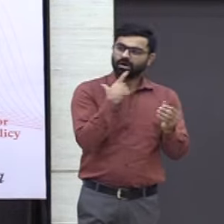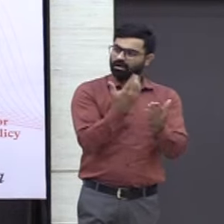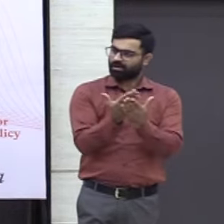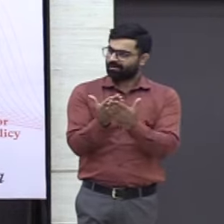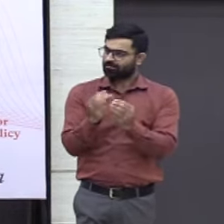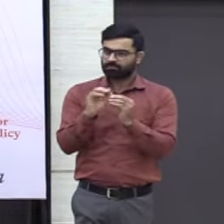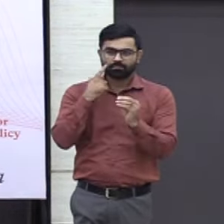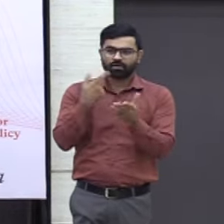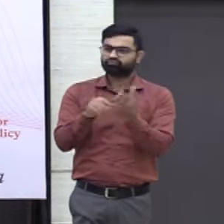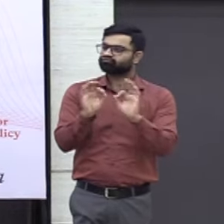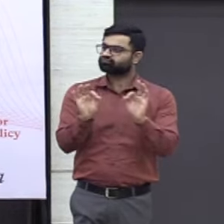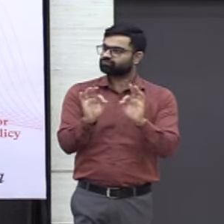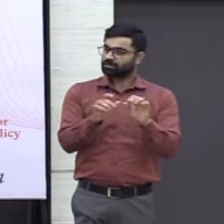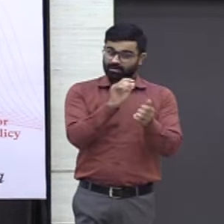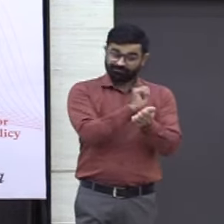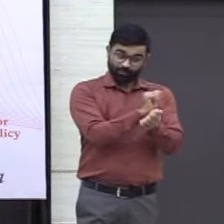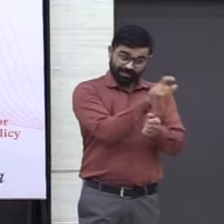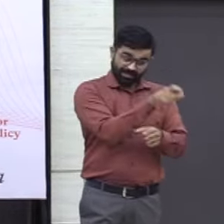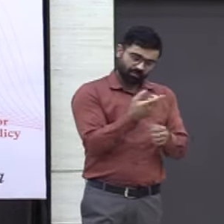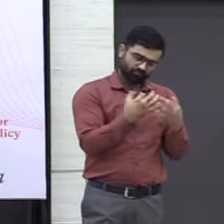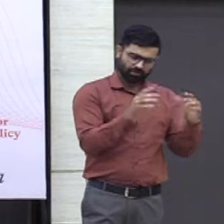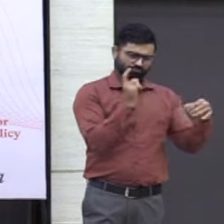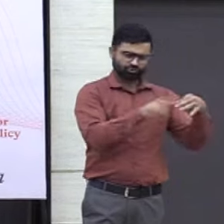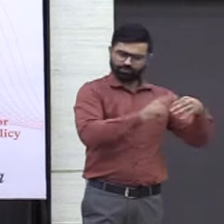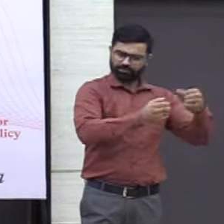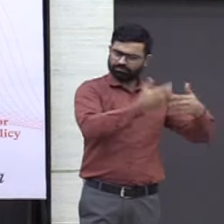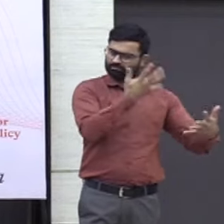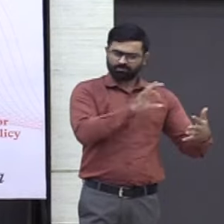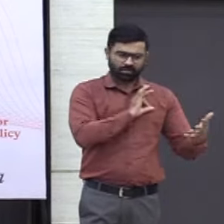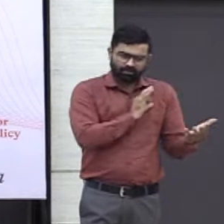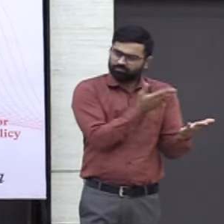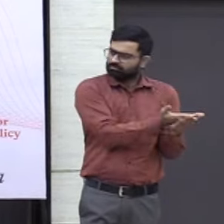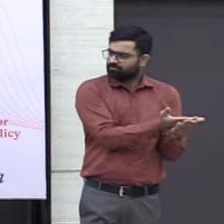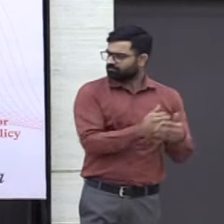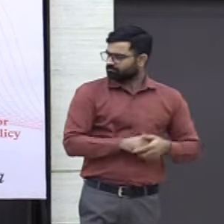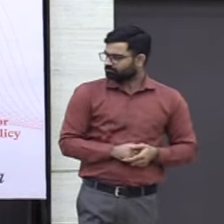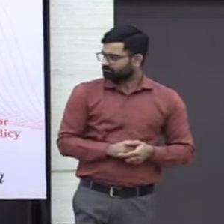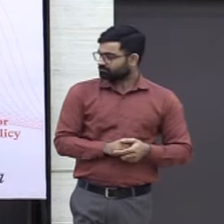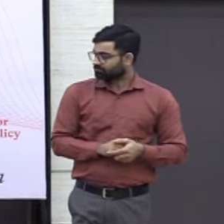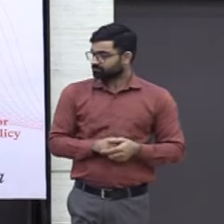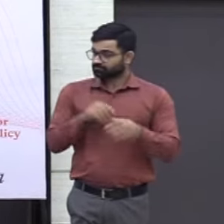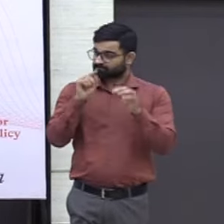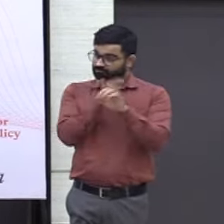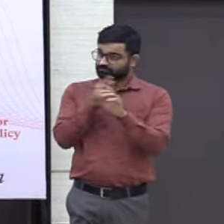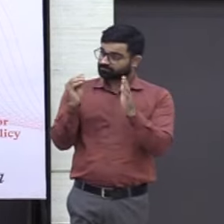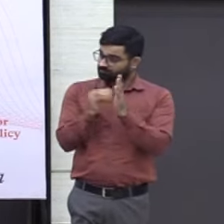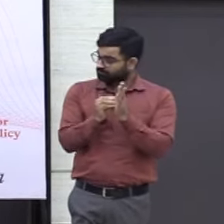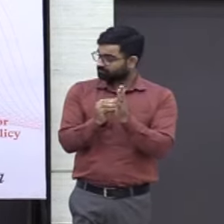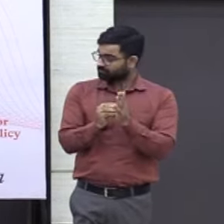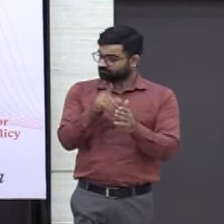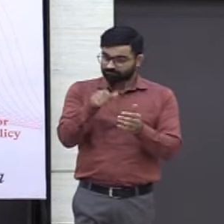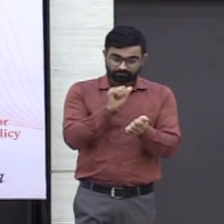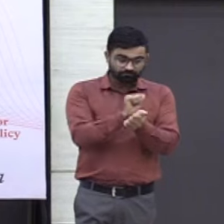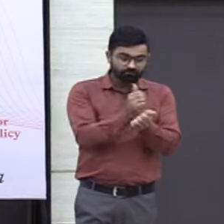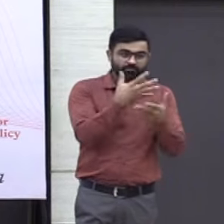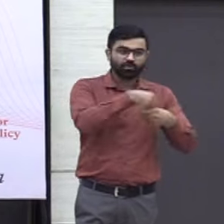bail should be granted. And the police officer is free to come and question you for as long as he likes inside Tihar. That's precisely the point I made. Yes. That there should be no